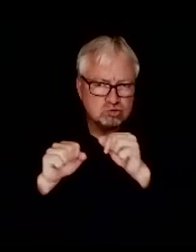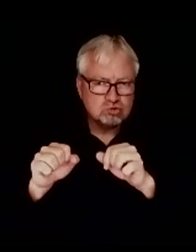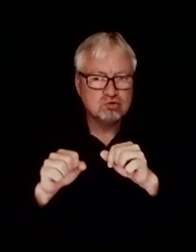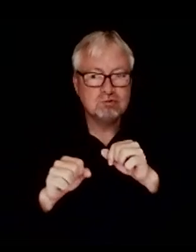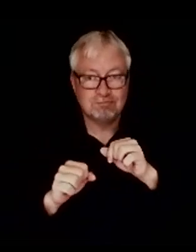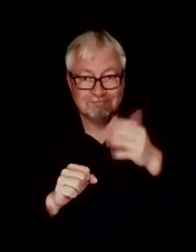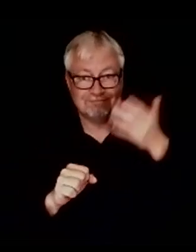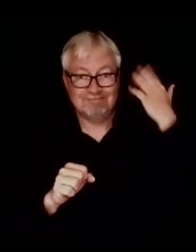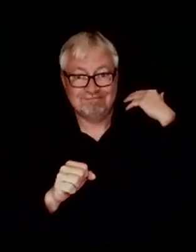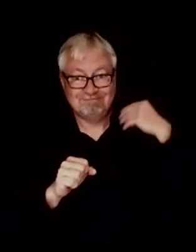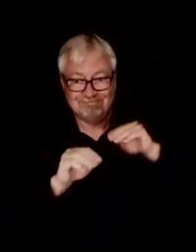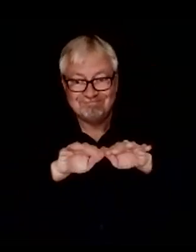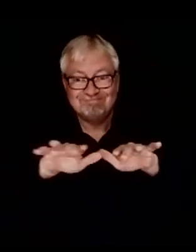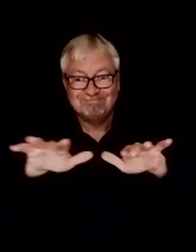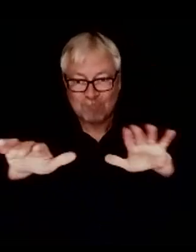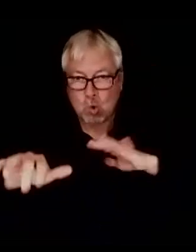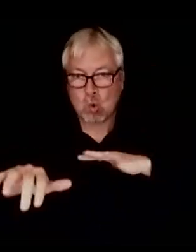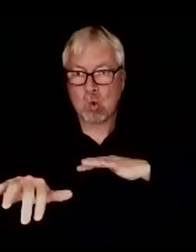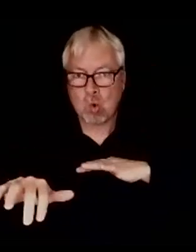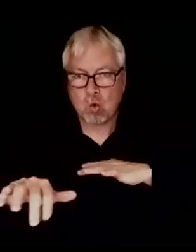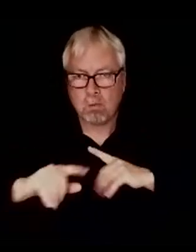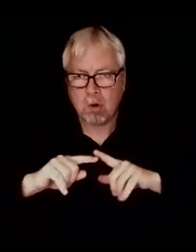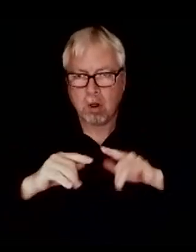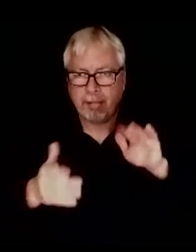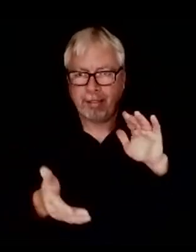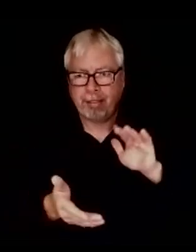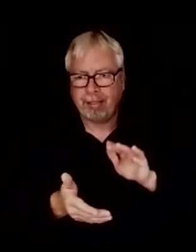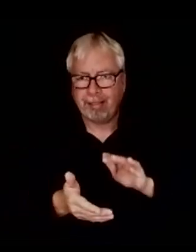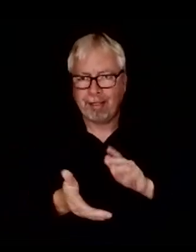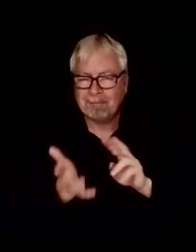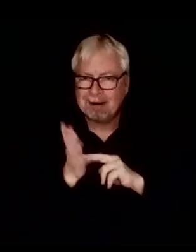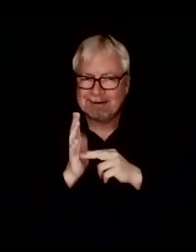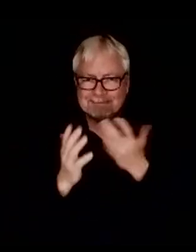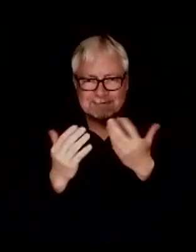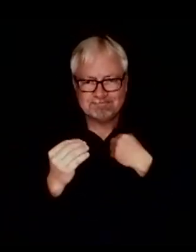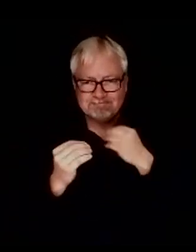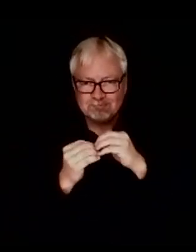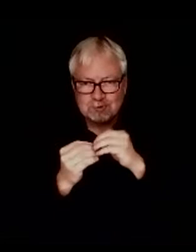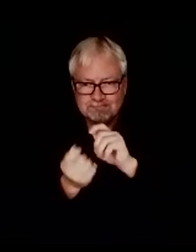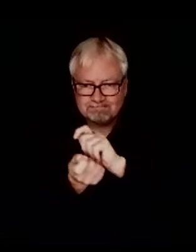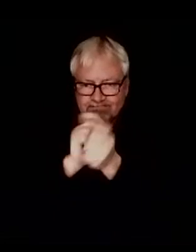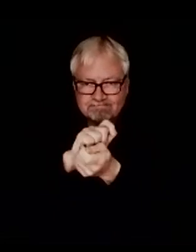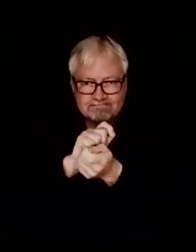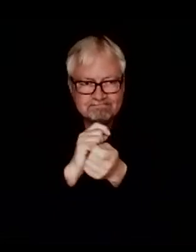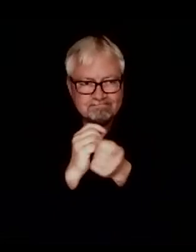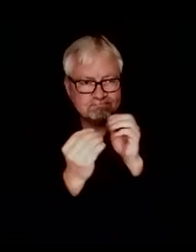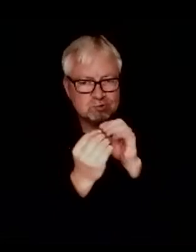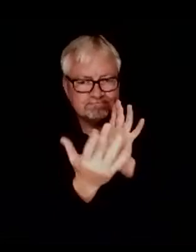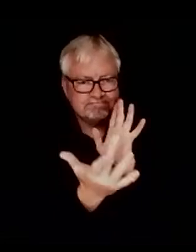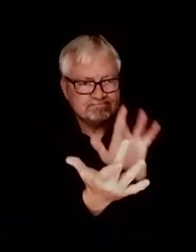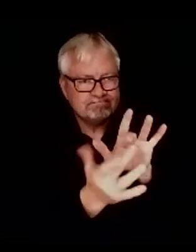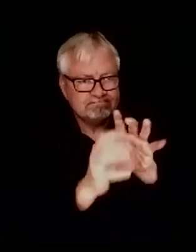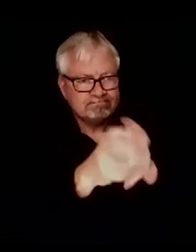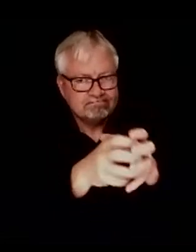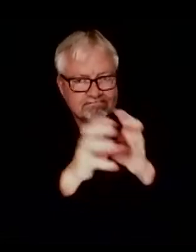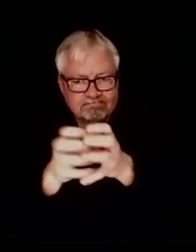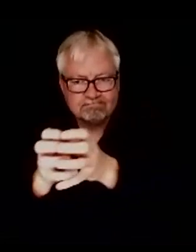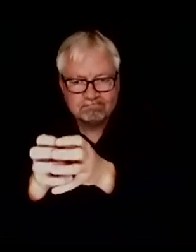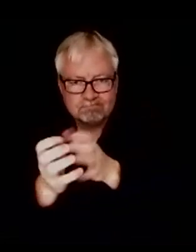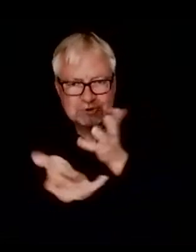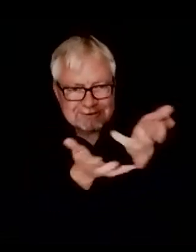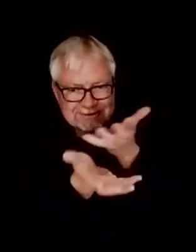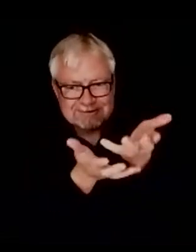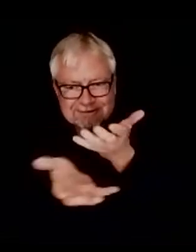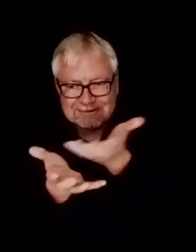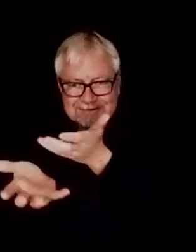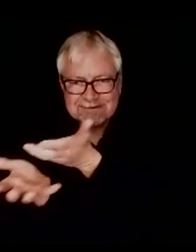each population group. Probably a lot more kind of outreach at the small group